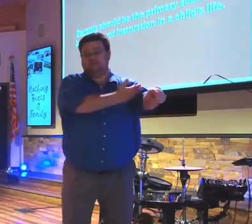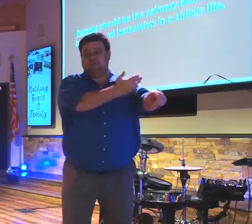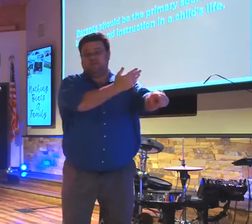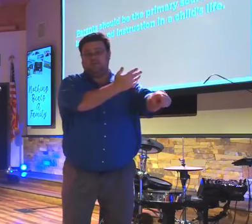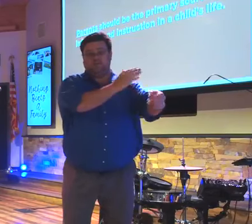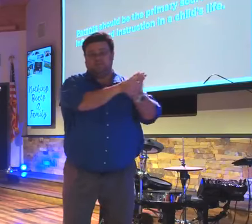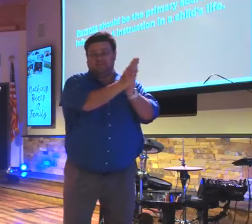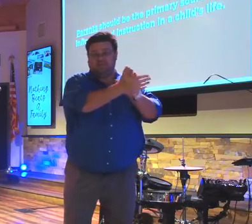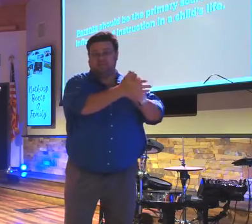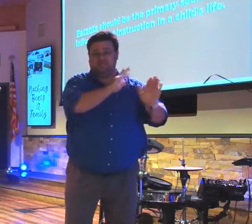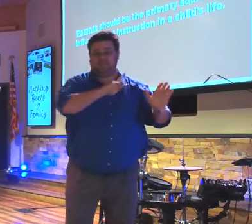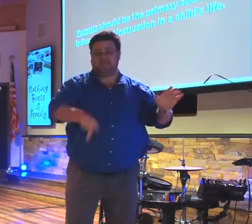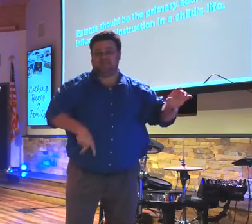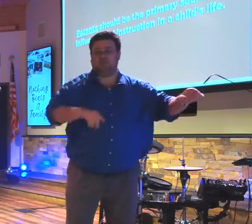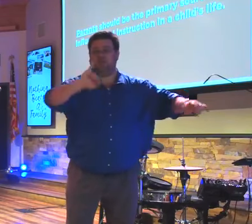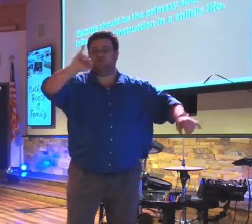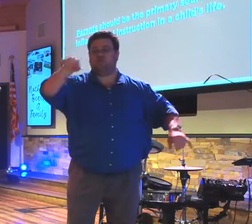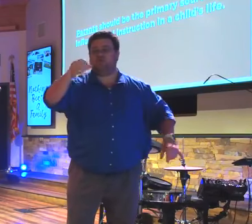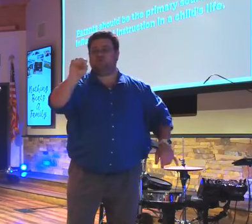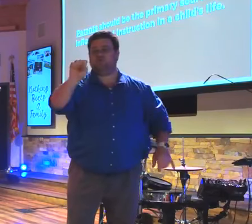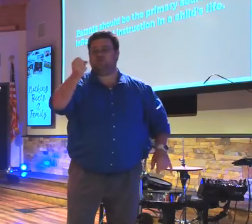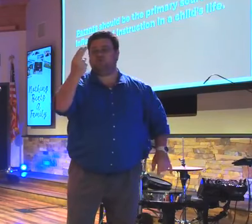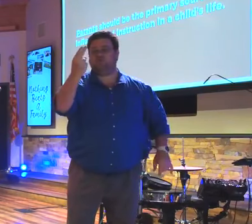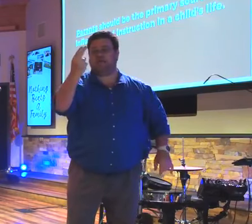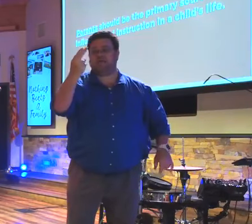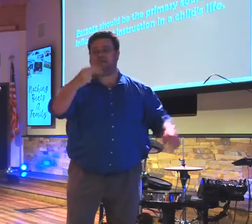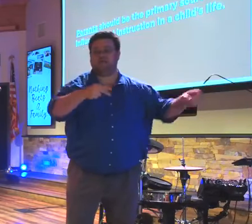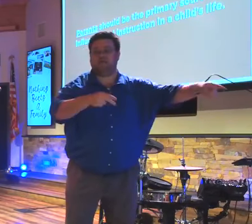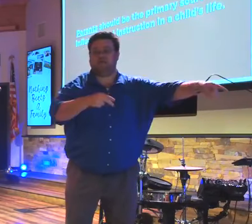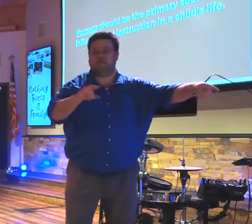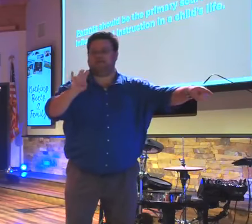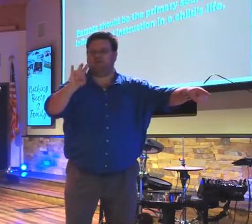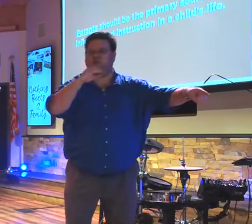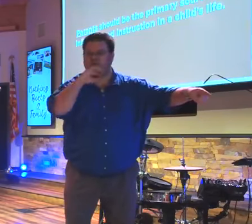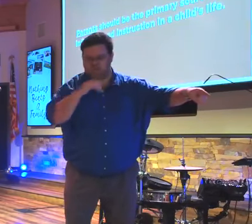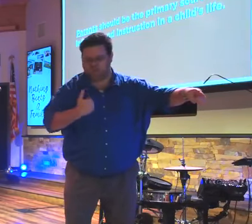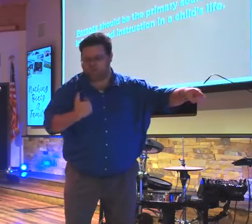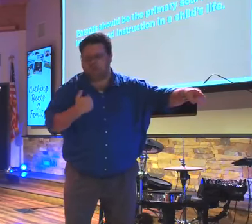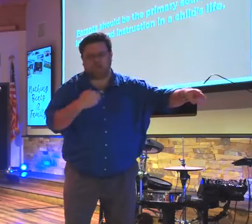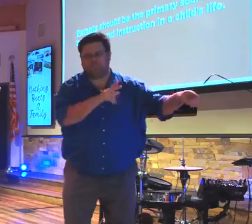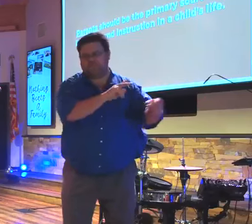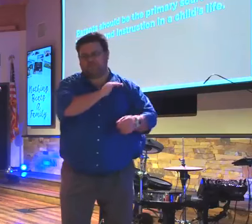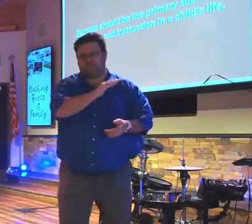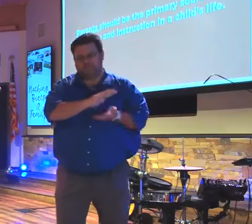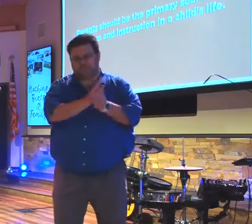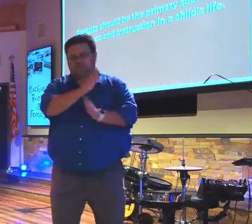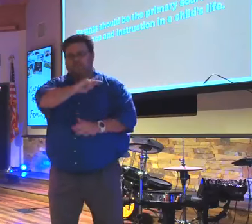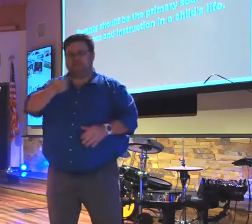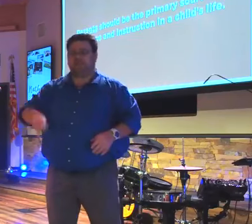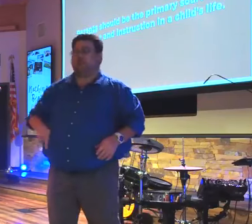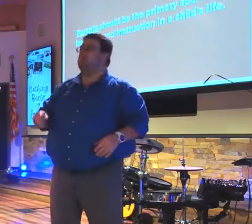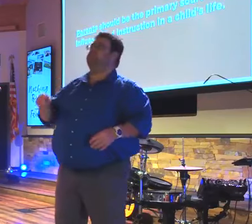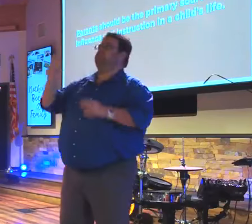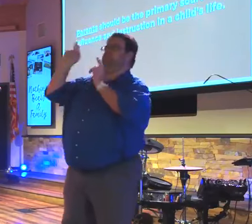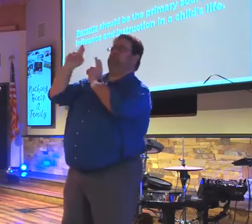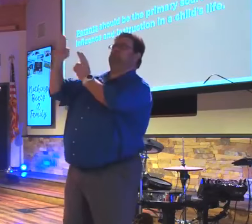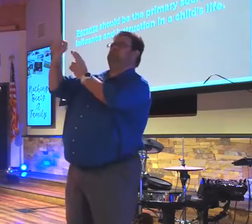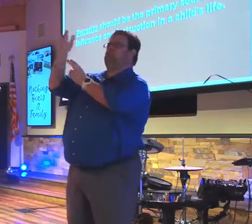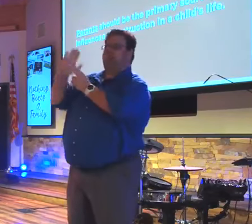was one of the greatest kings ever. He did what was right in the eyes of the Lord. What's interesting, Manasseh, when he